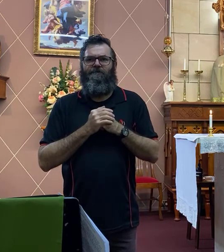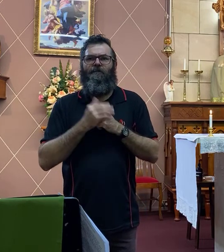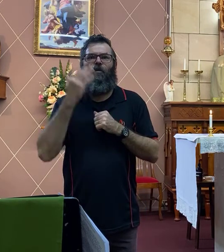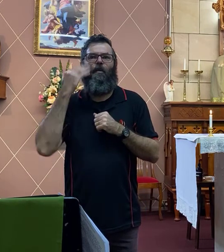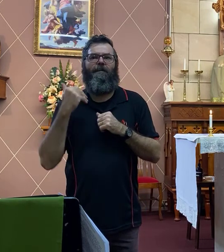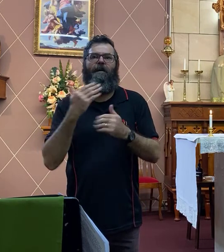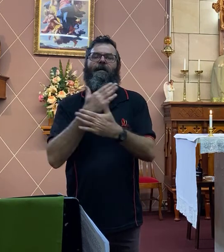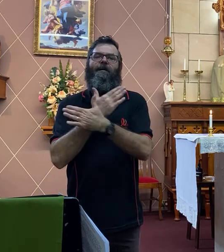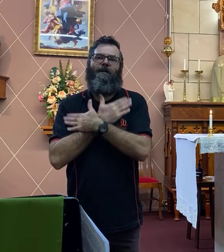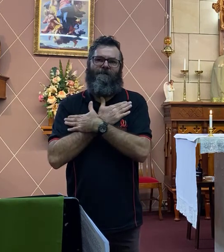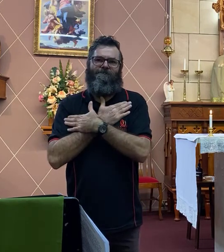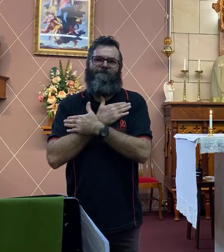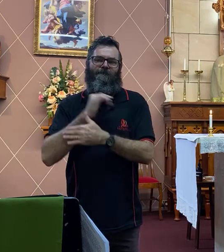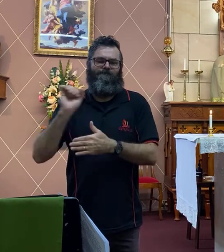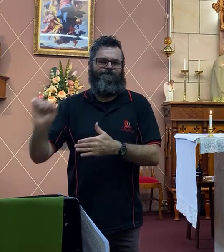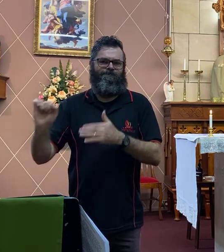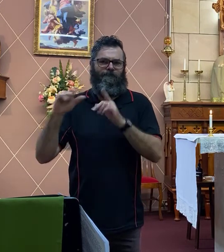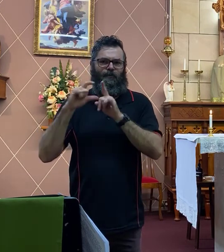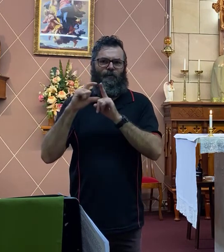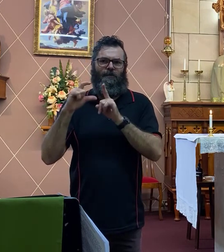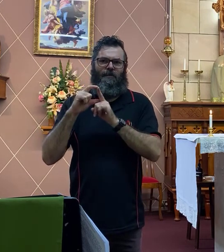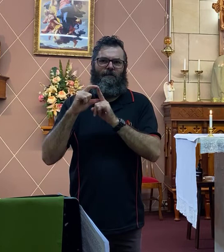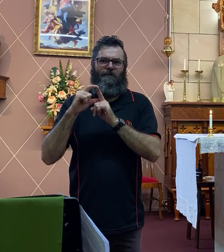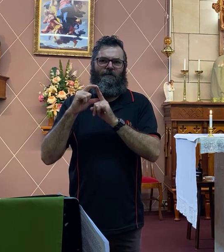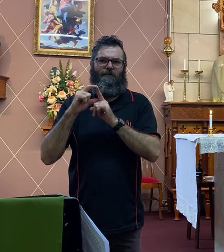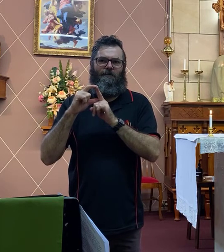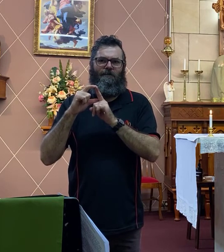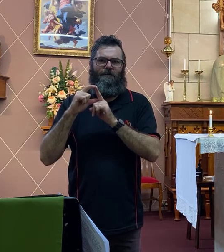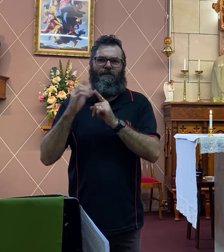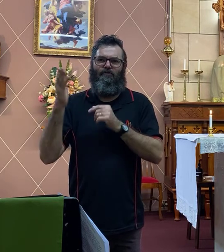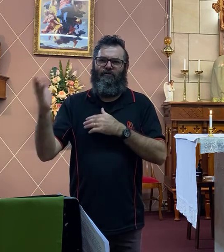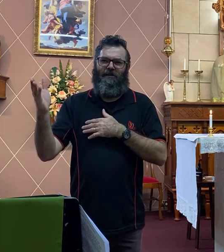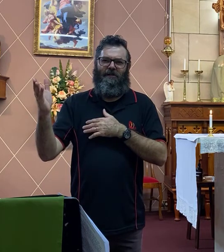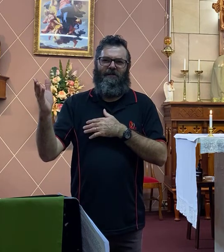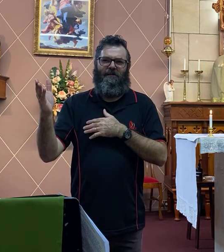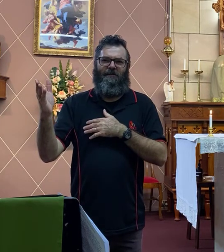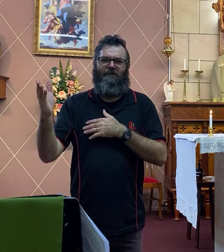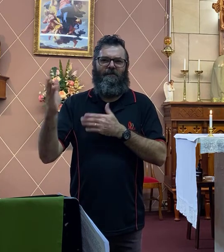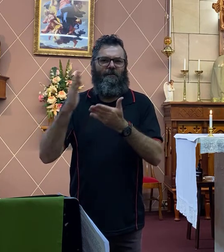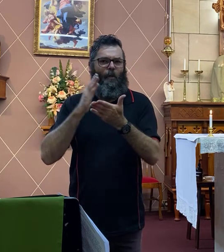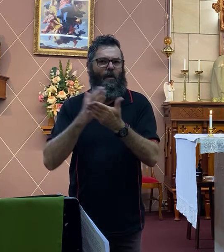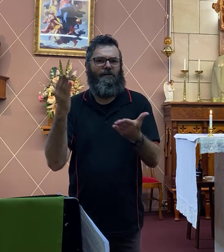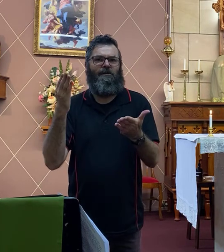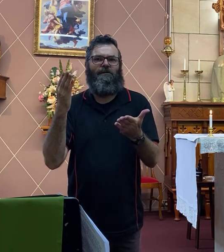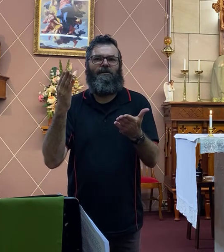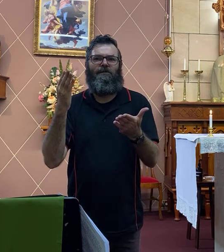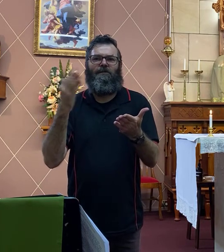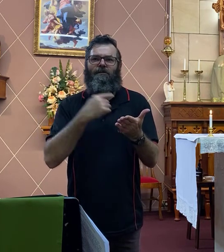and she answered Jesus with honesty and faith.